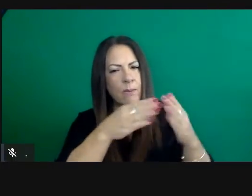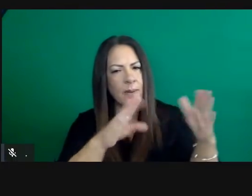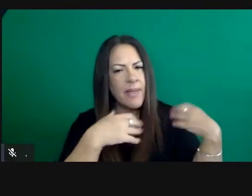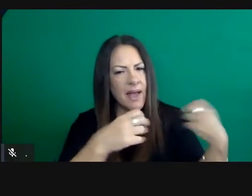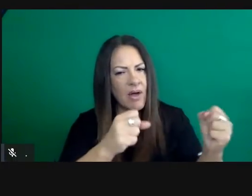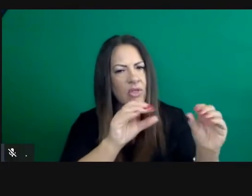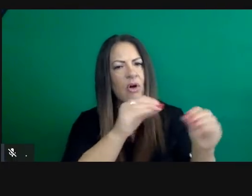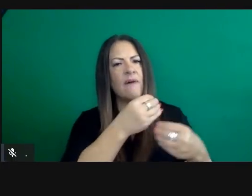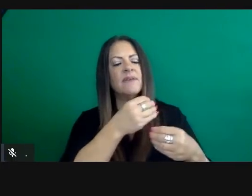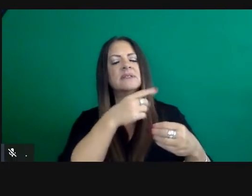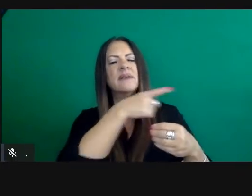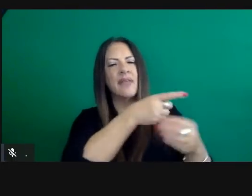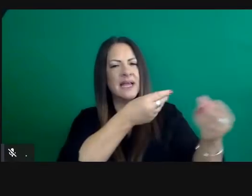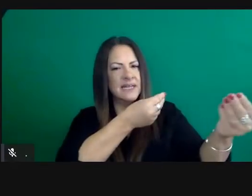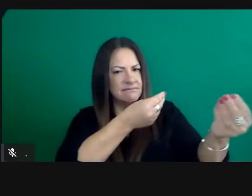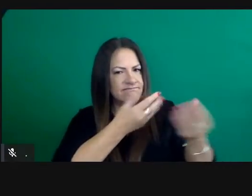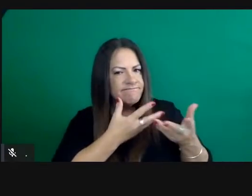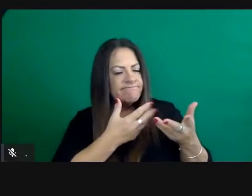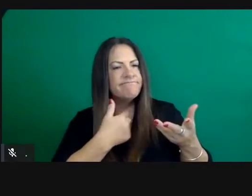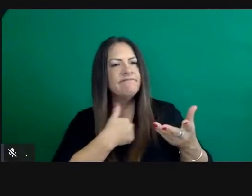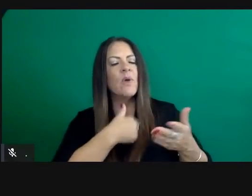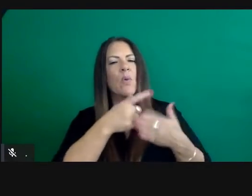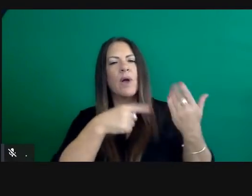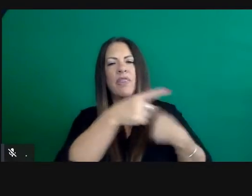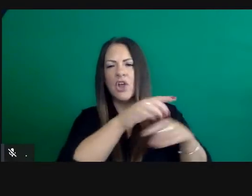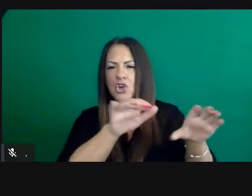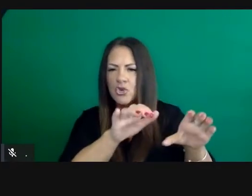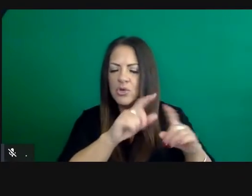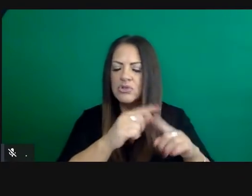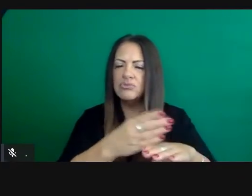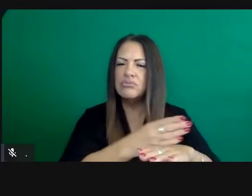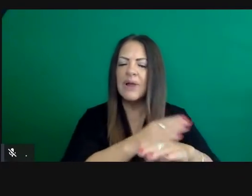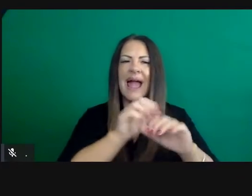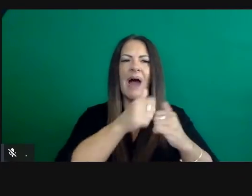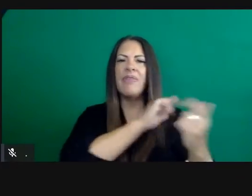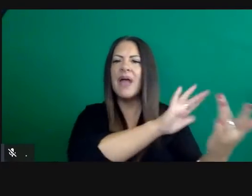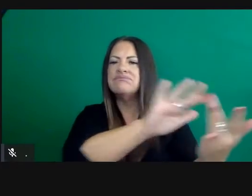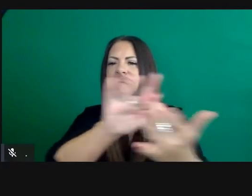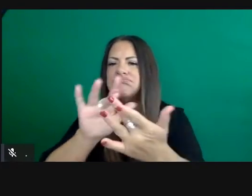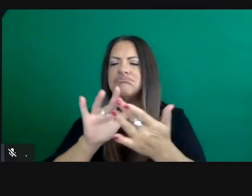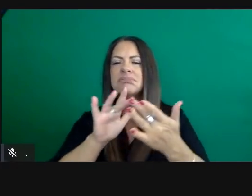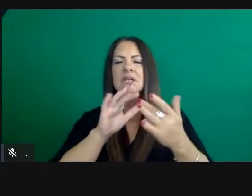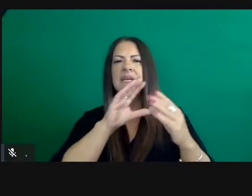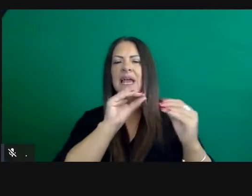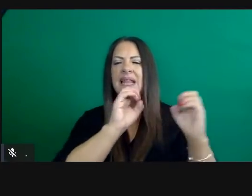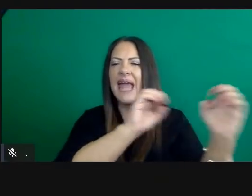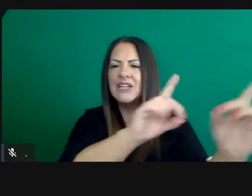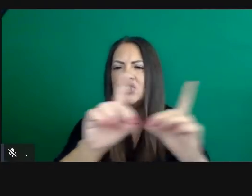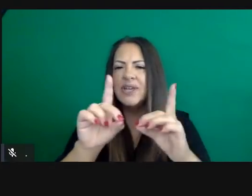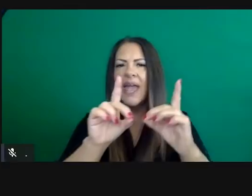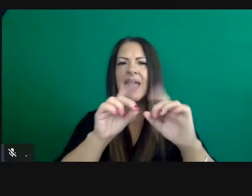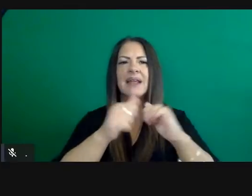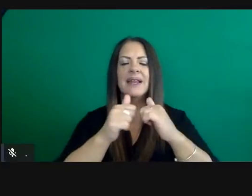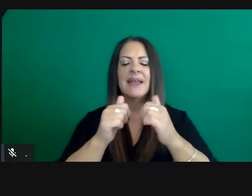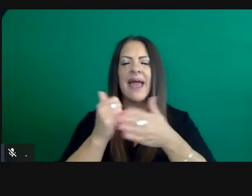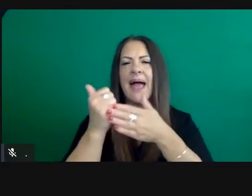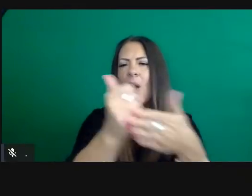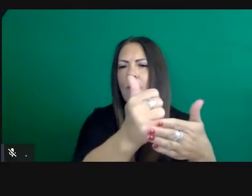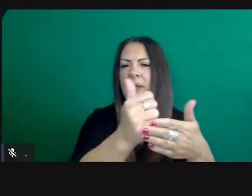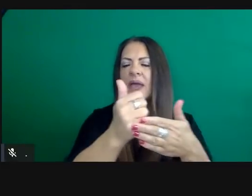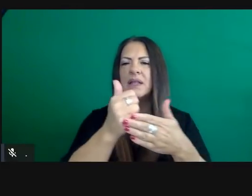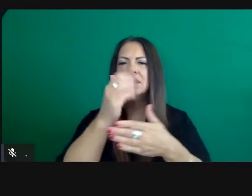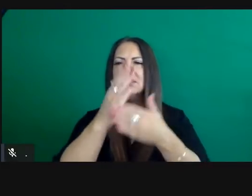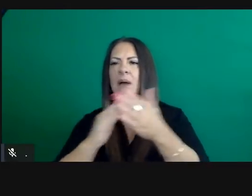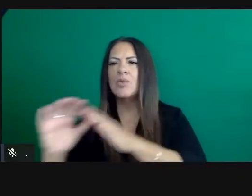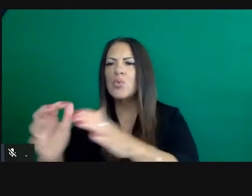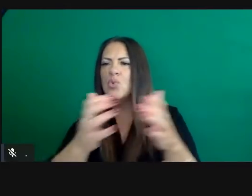sharing with us some great best practices on reaching communities that are disproportionately impacted and really getting a handle on the